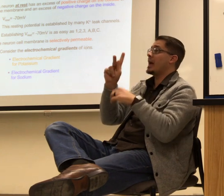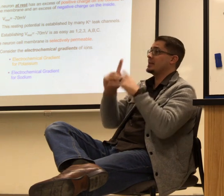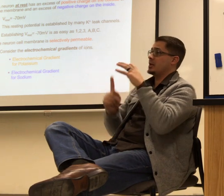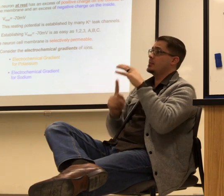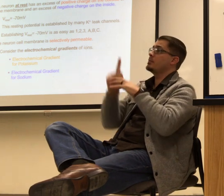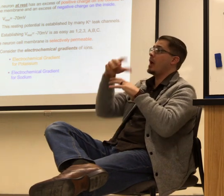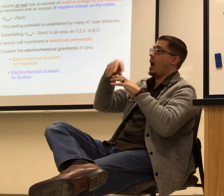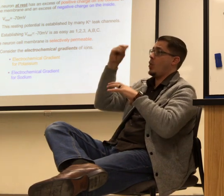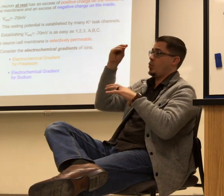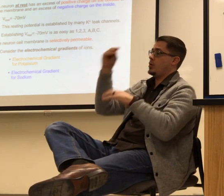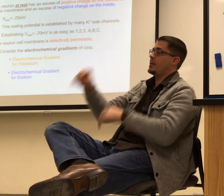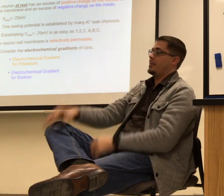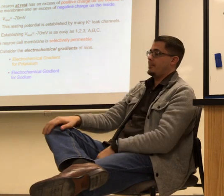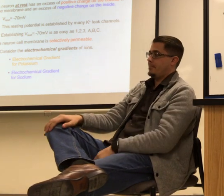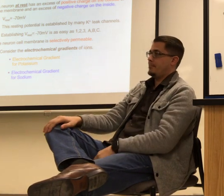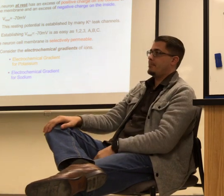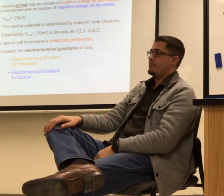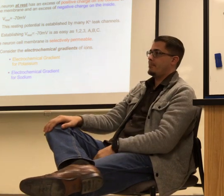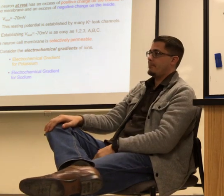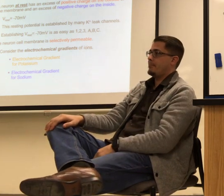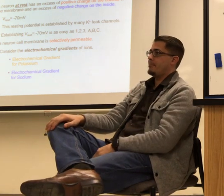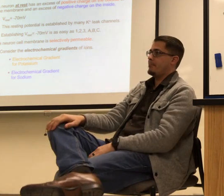out.